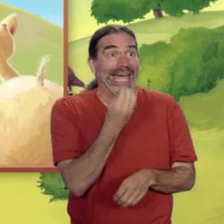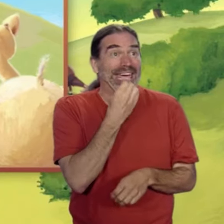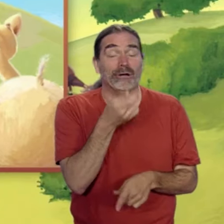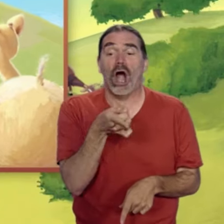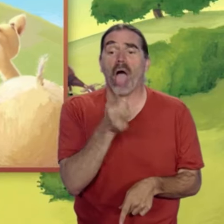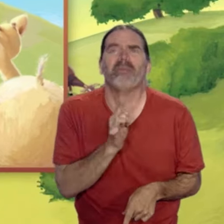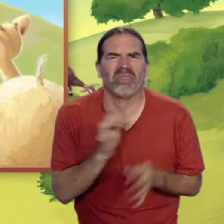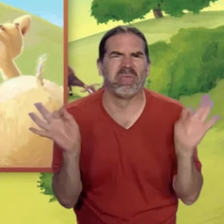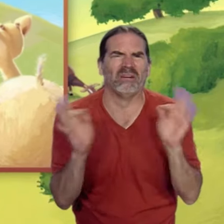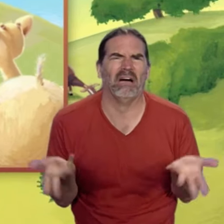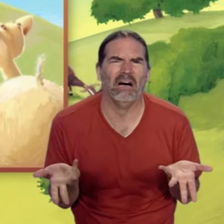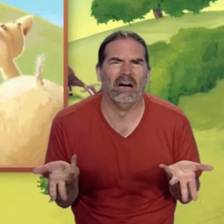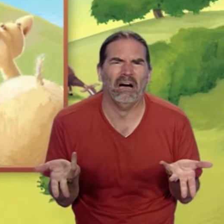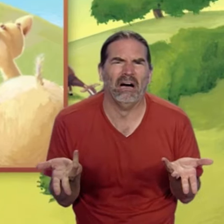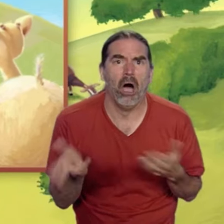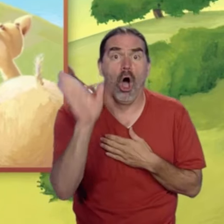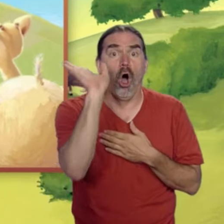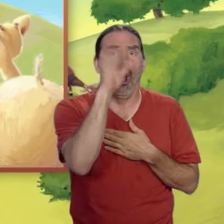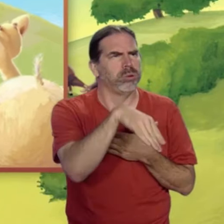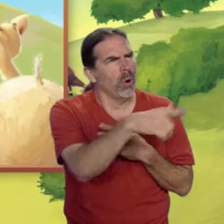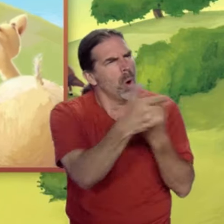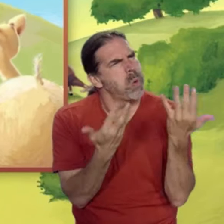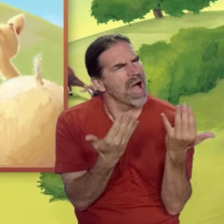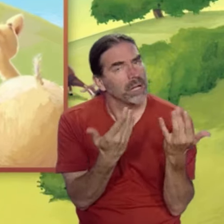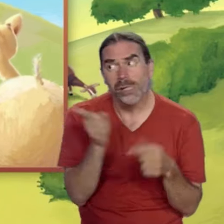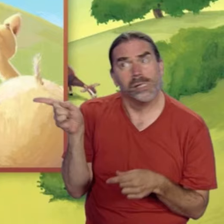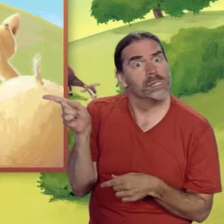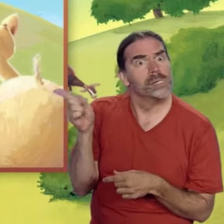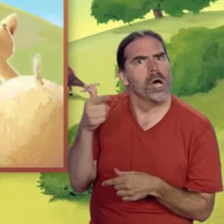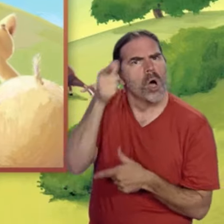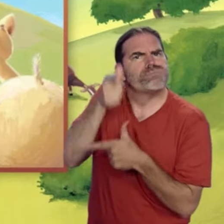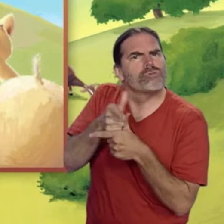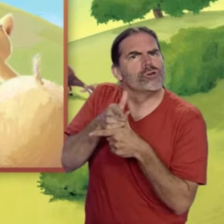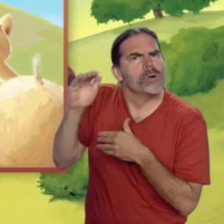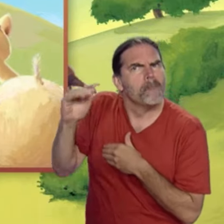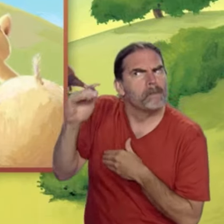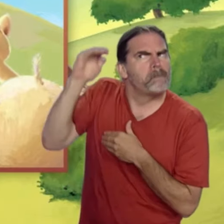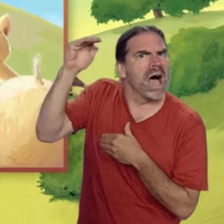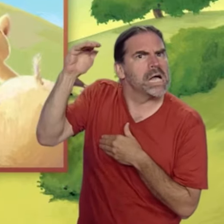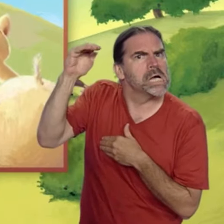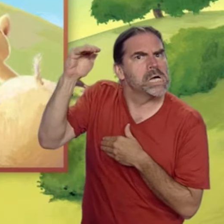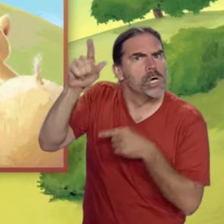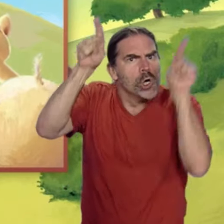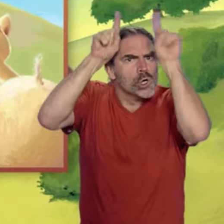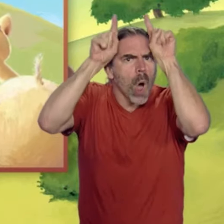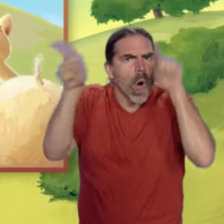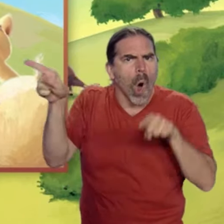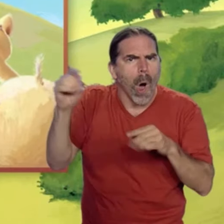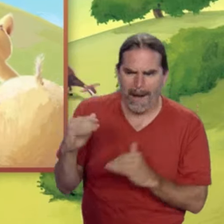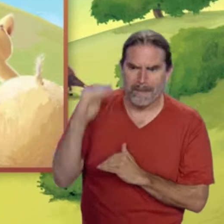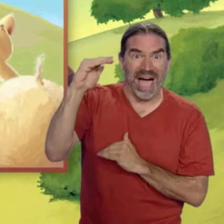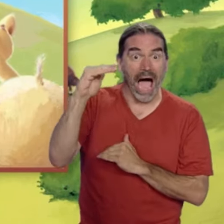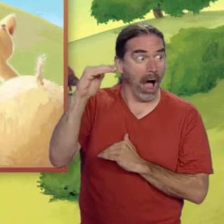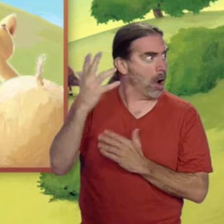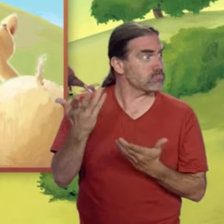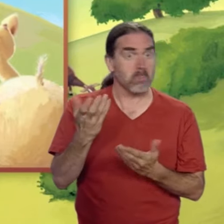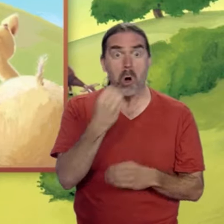small. Not even a proper mouthful. Why don't you wait for the second billy goat Gruff? He's